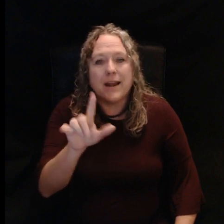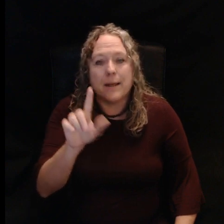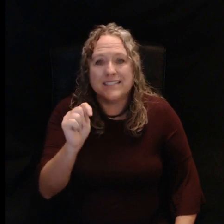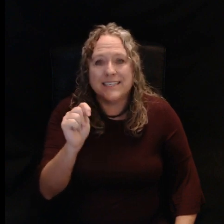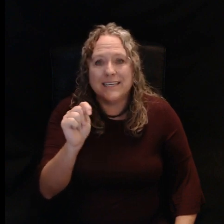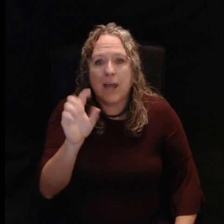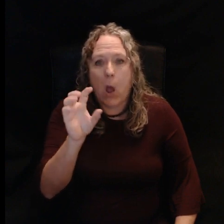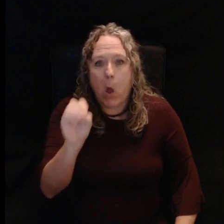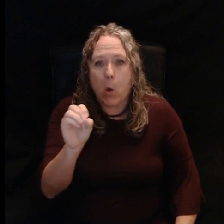name,